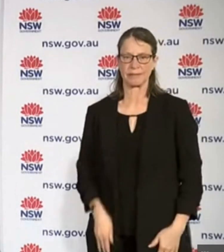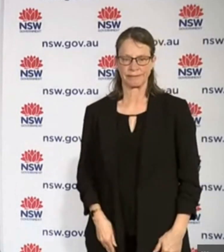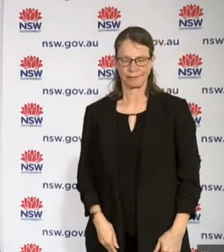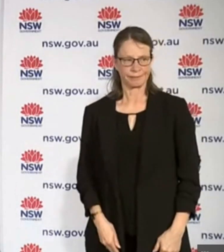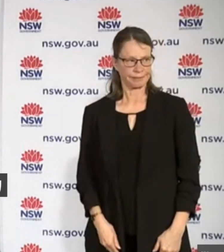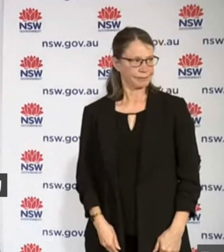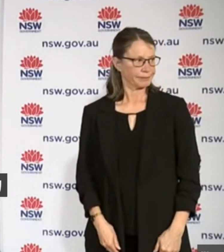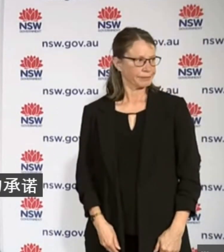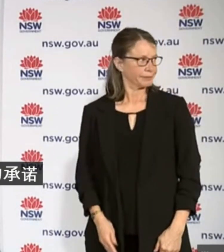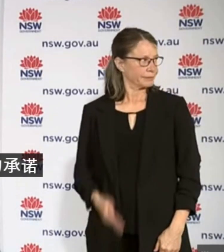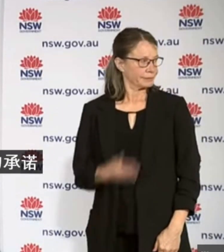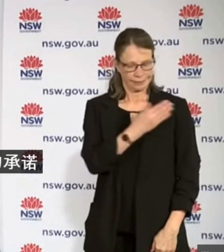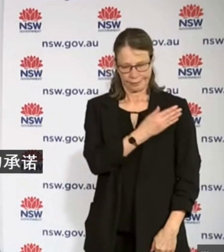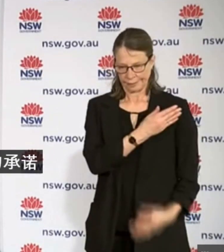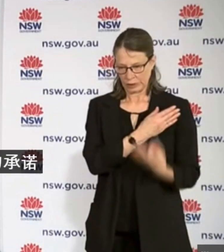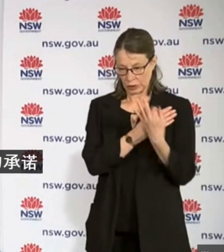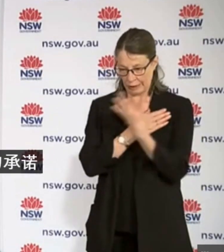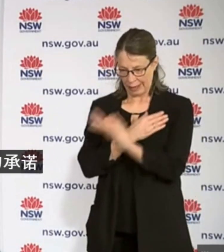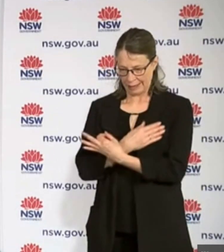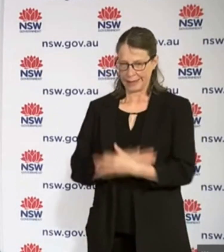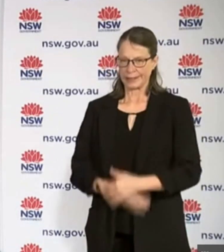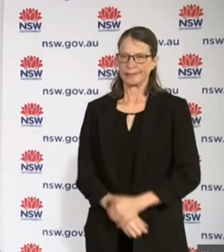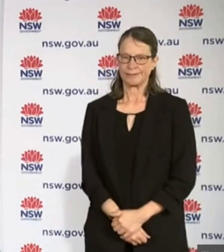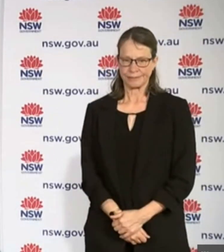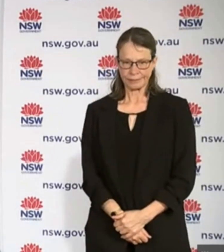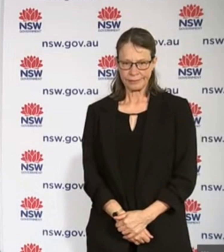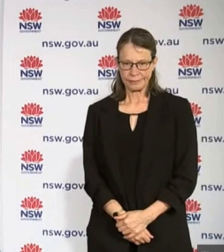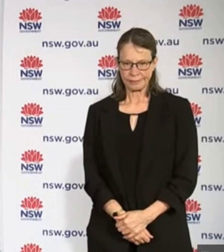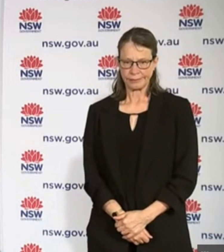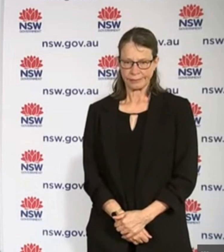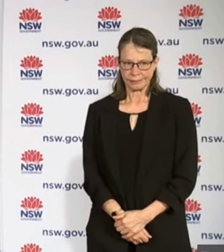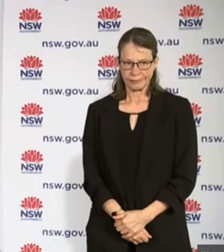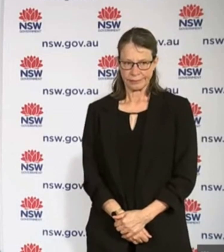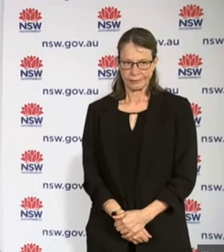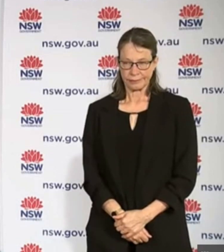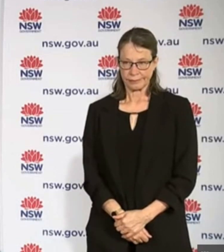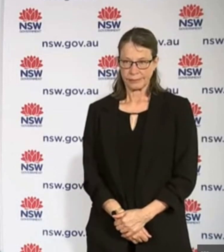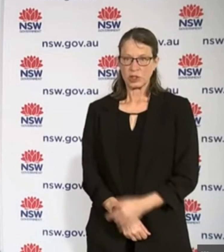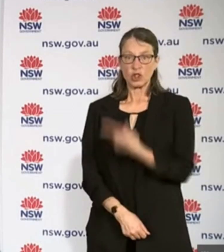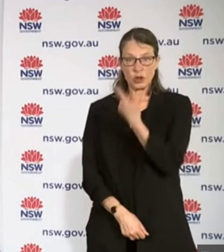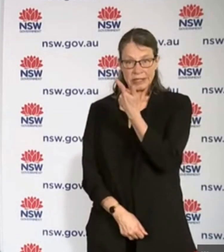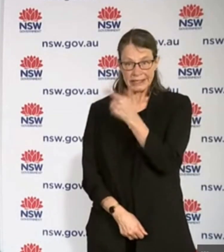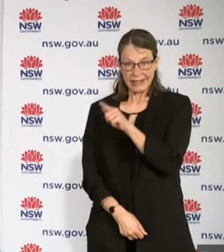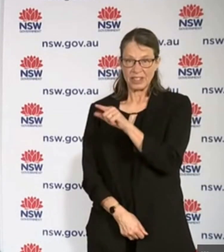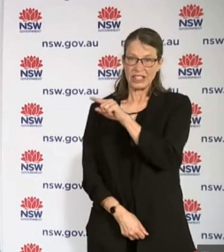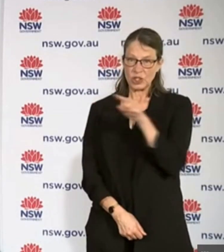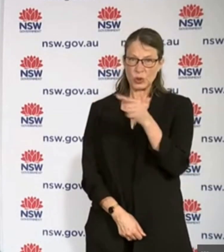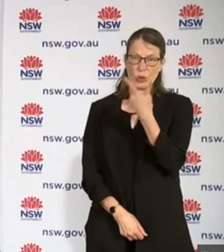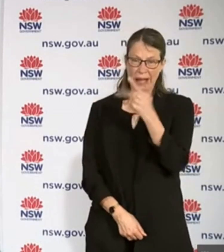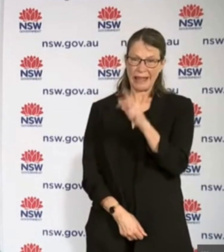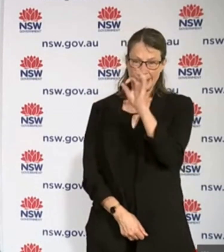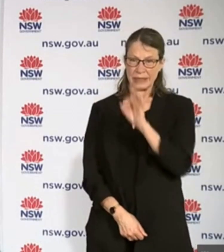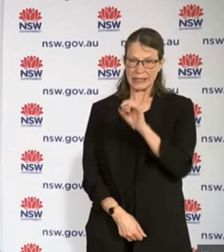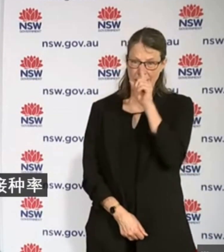80 roadmaps, the promises of freedoms, would have been a huge driver to getting the vaccine rates to where we're up. With that December 1st plan, you're not sending the message to people